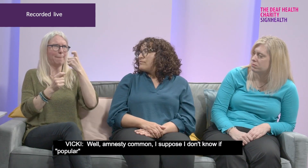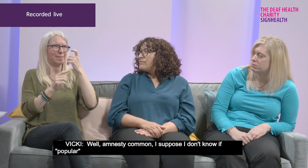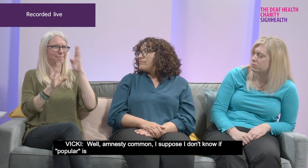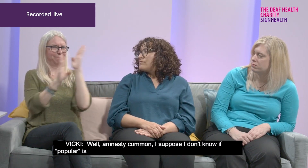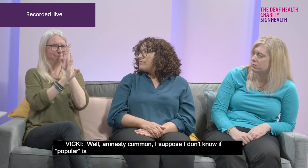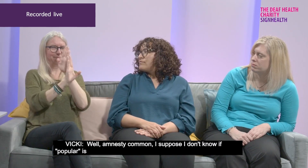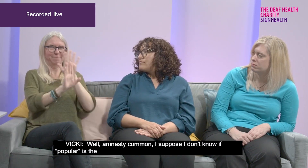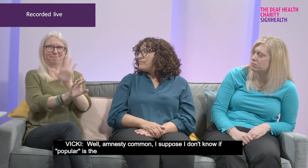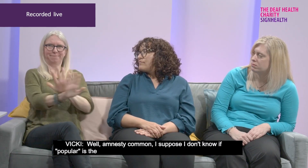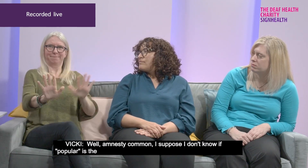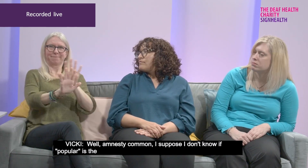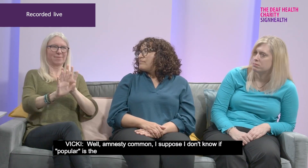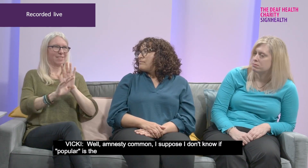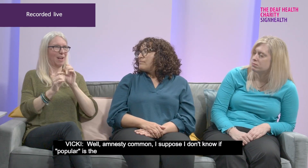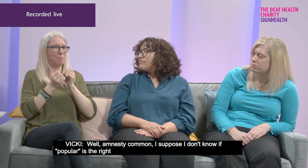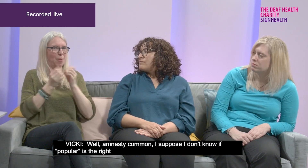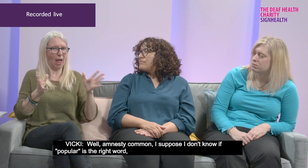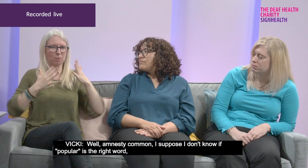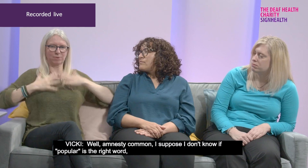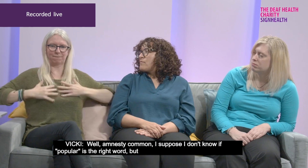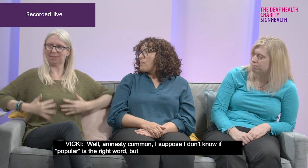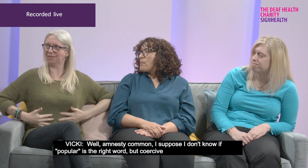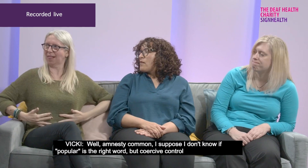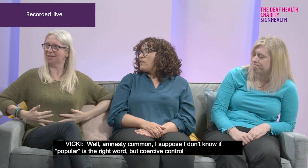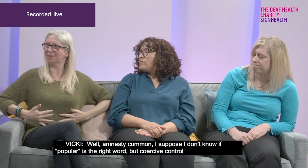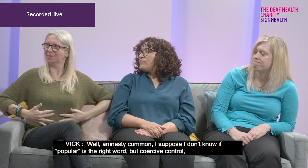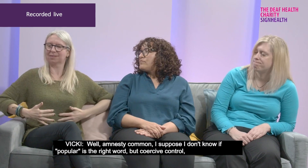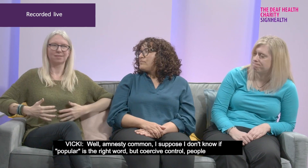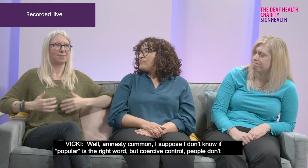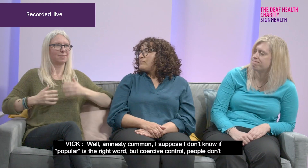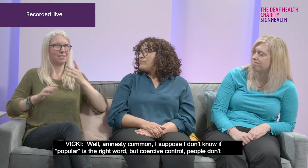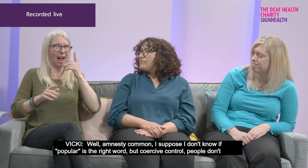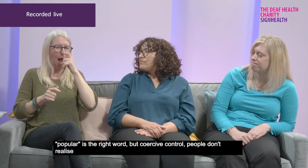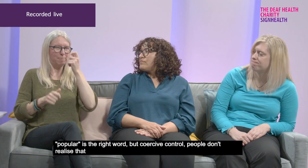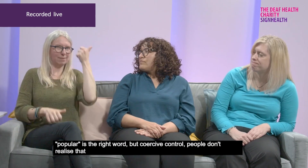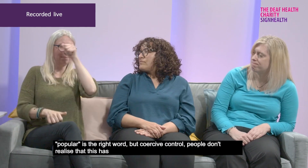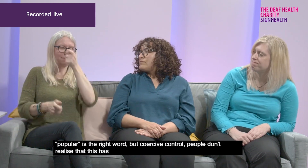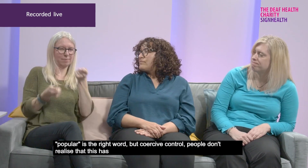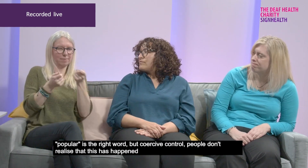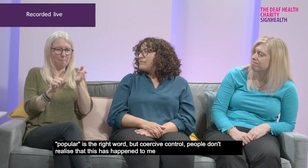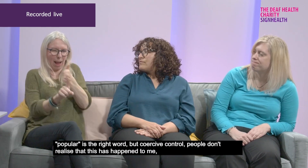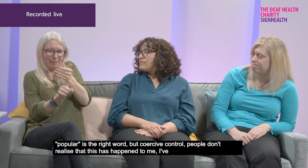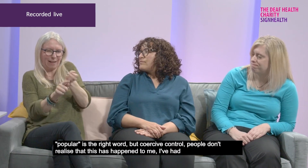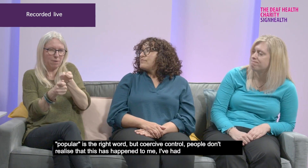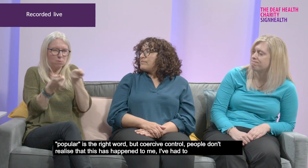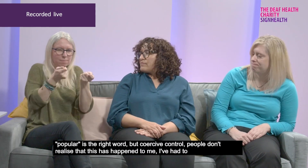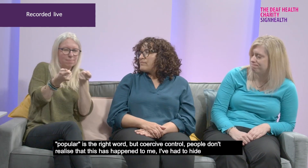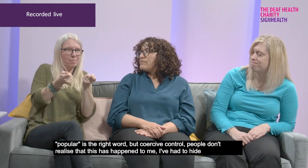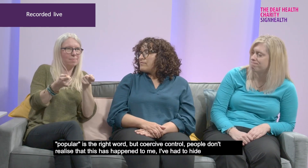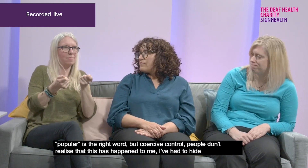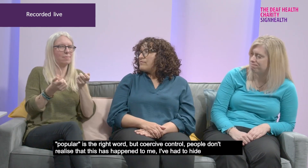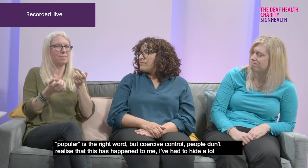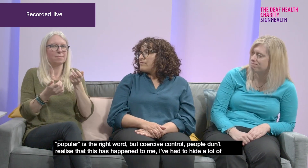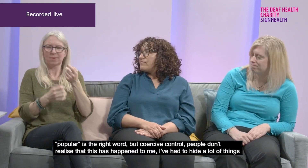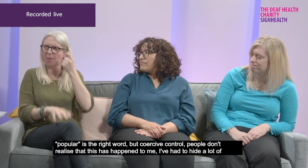but coercive control. People don't realise that this has happened to me. I've been under coercive control. I've had to hide a lot of